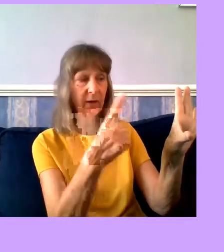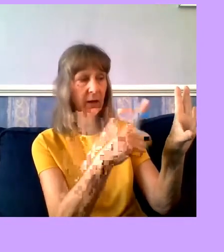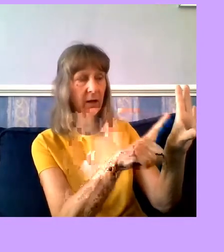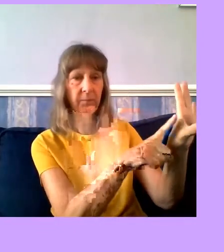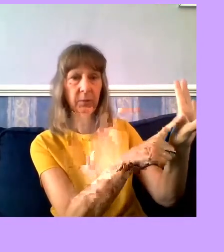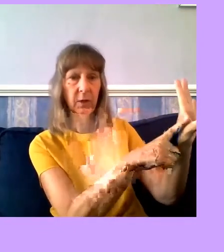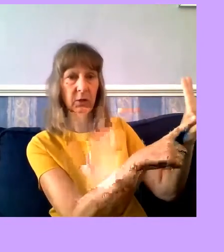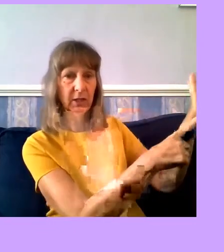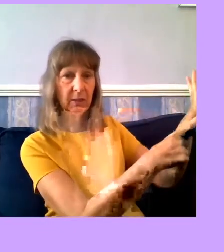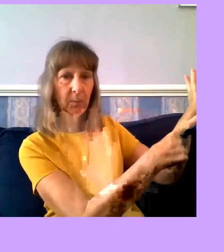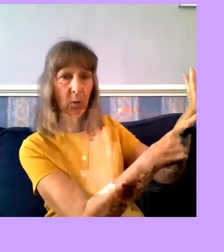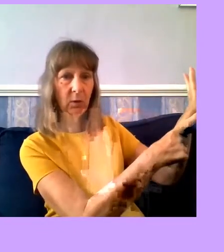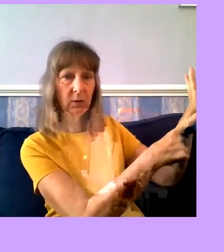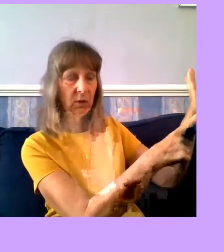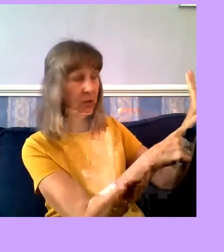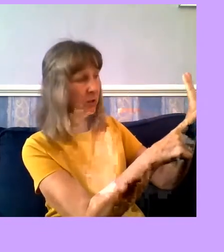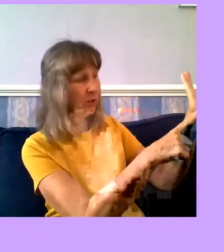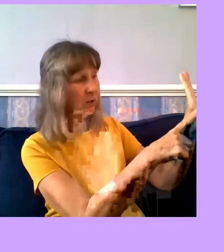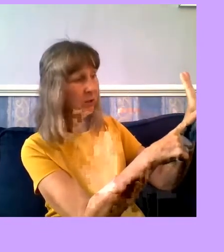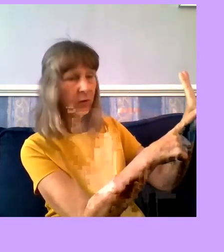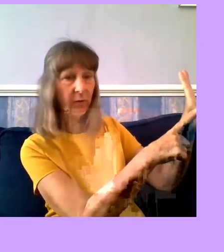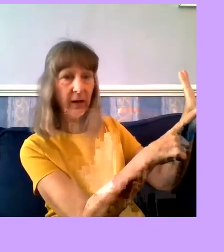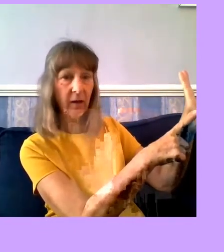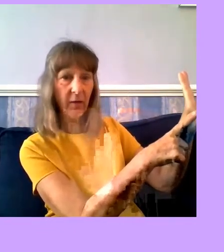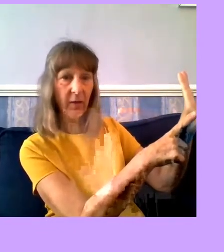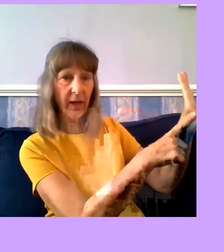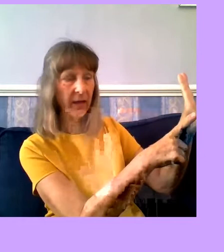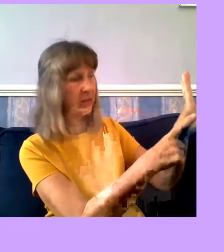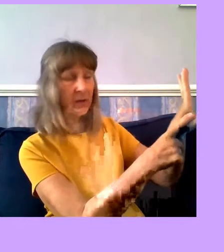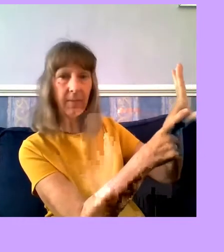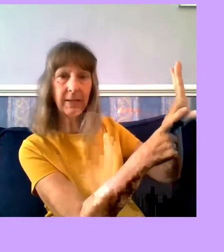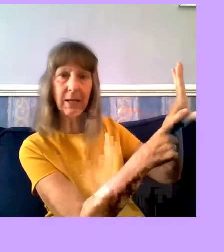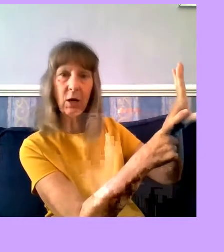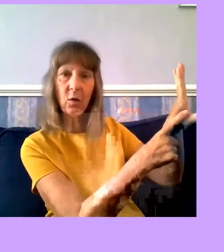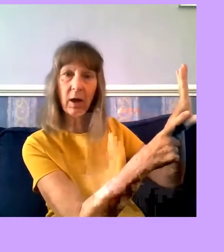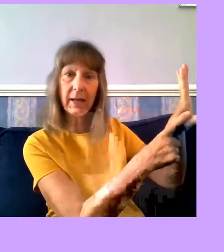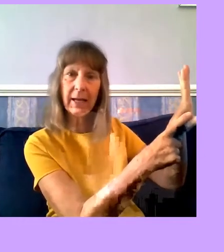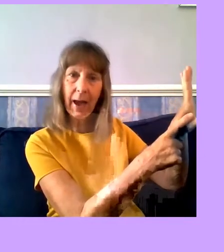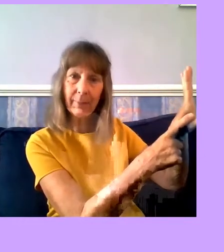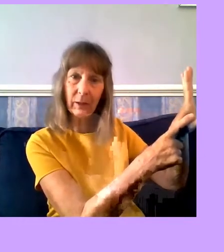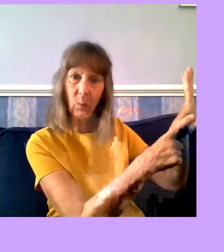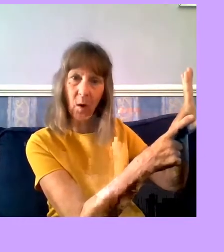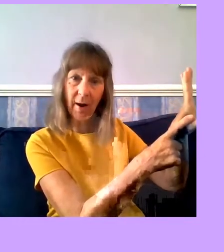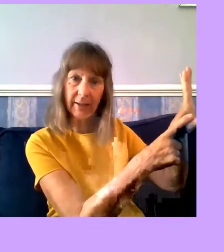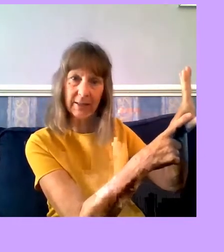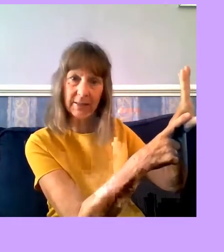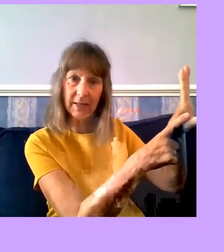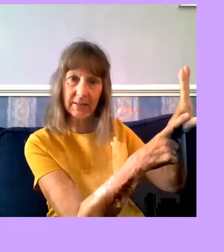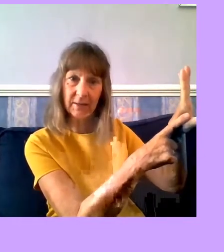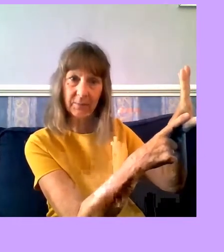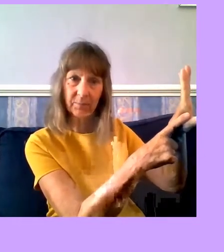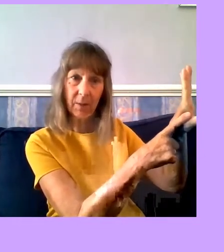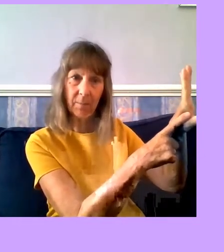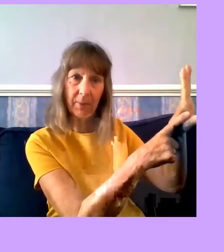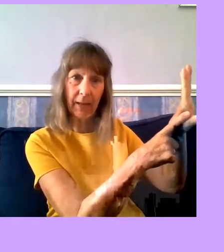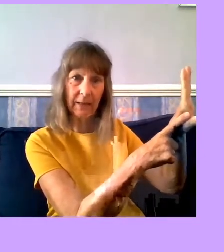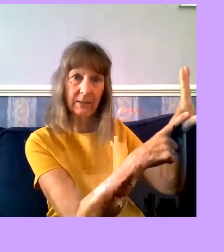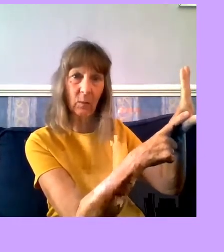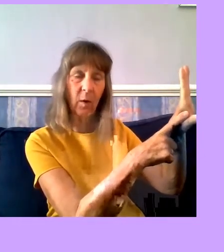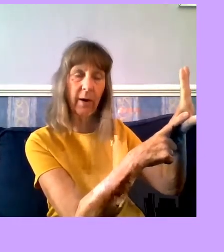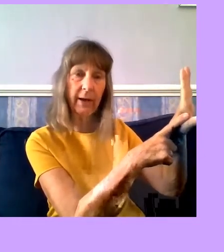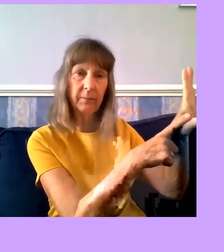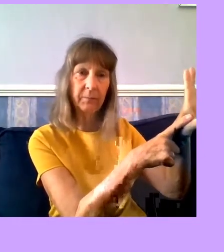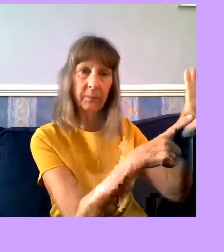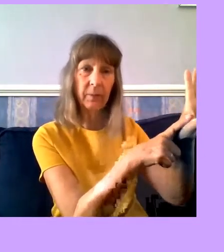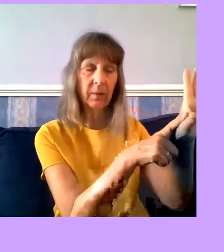pointy finger, just put your finger there. So it makes it look like a capital Y, doesn't it? A big